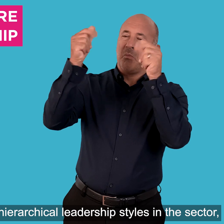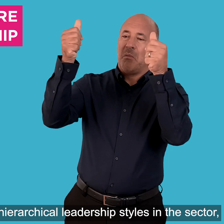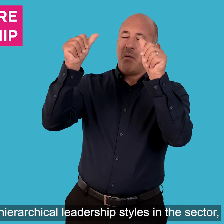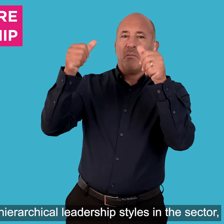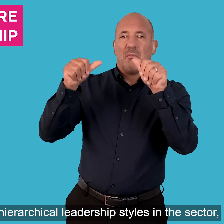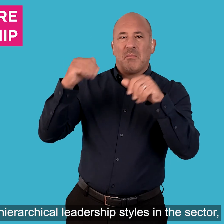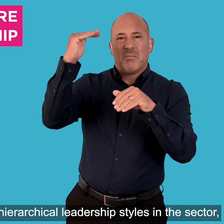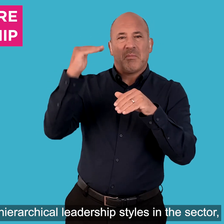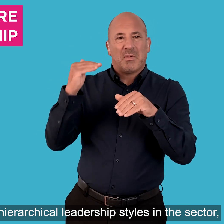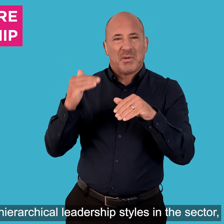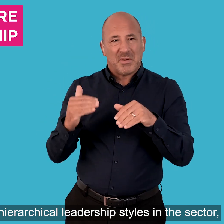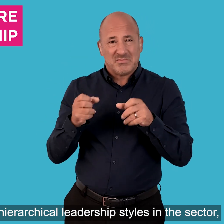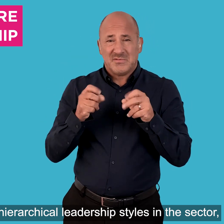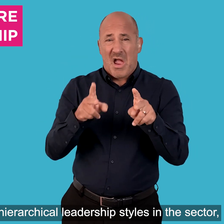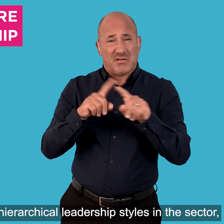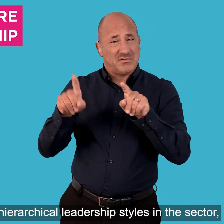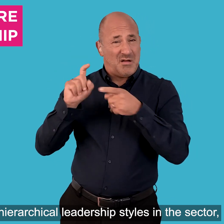hierarchical leadership styles in the sector,